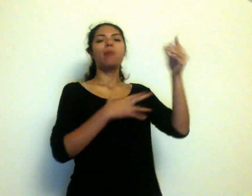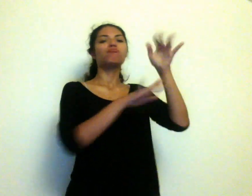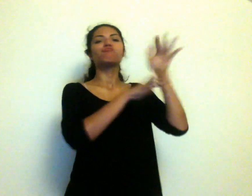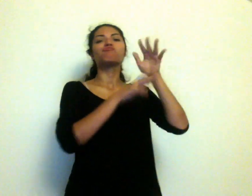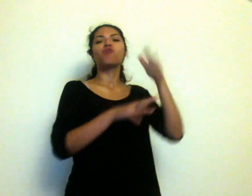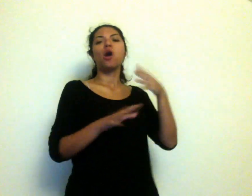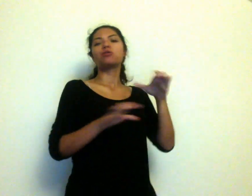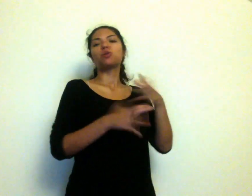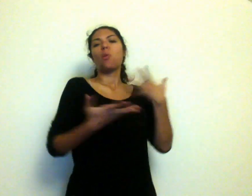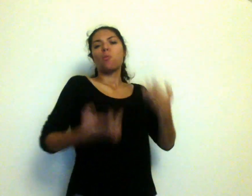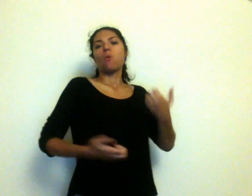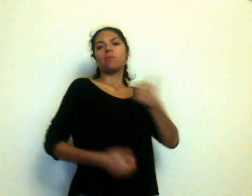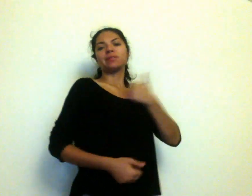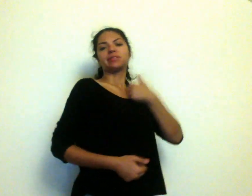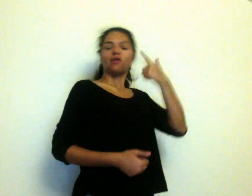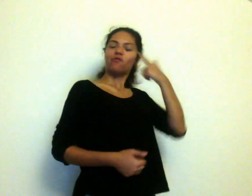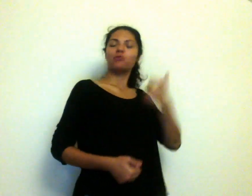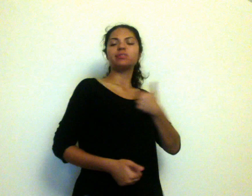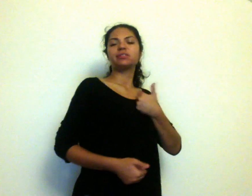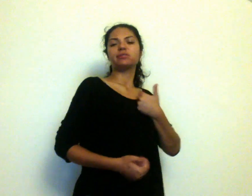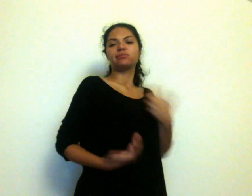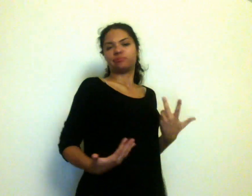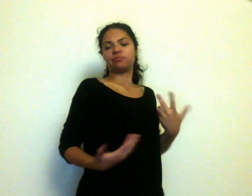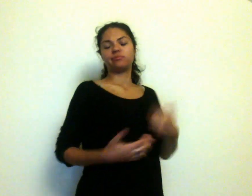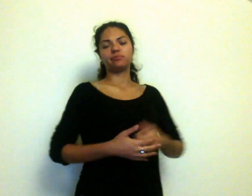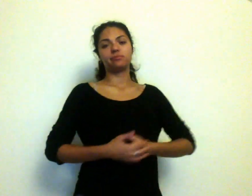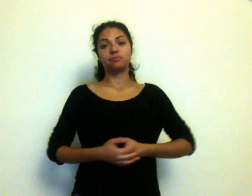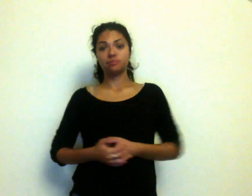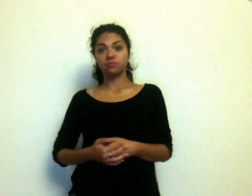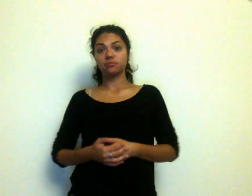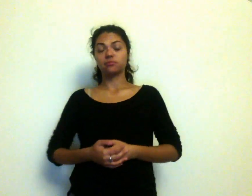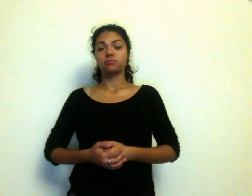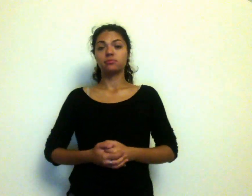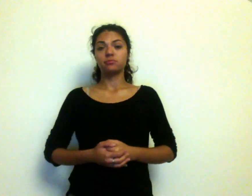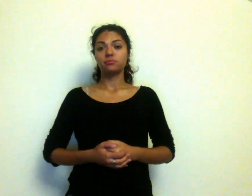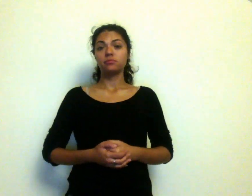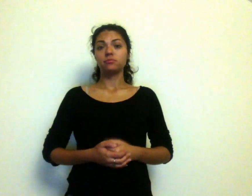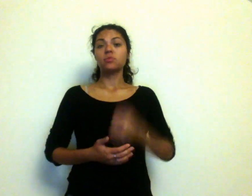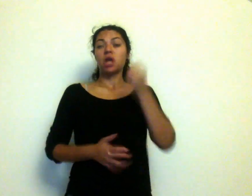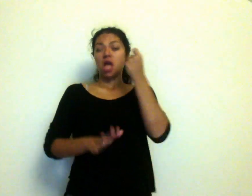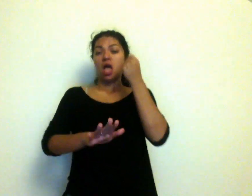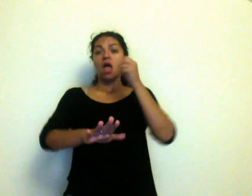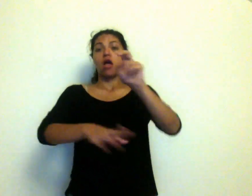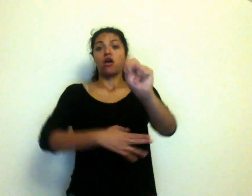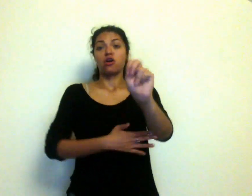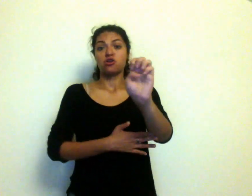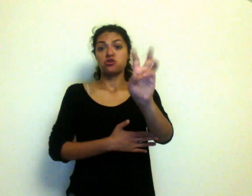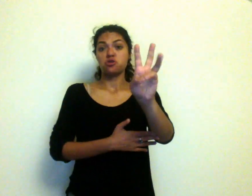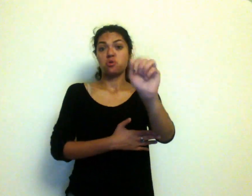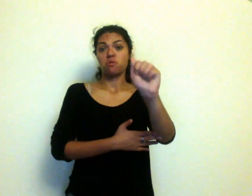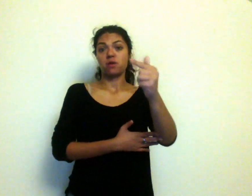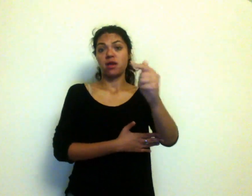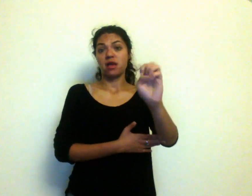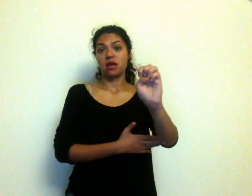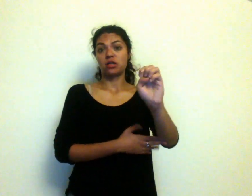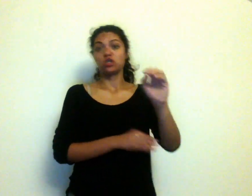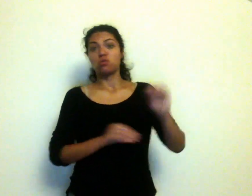say the New Age movement is nothing more than an attempt at mitigating the bankruptcy of